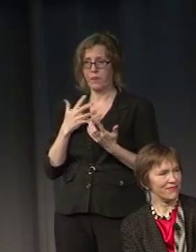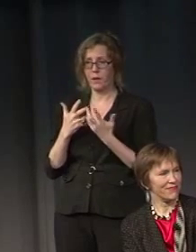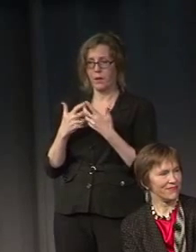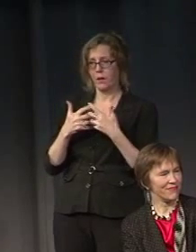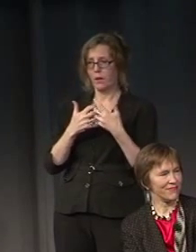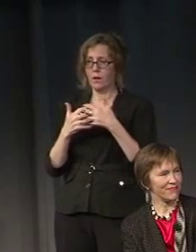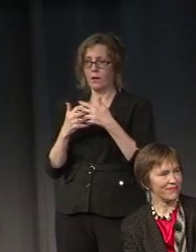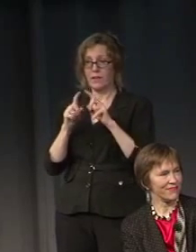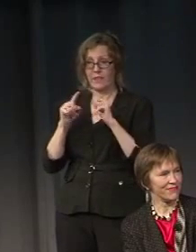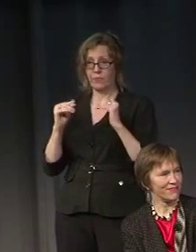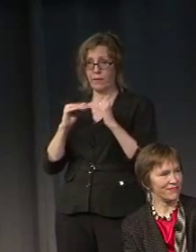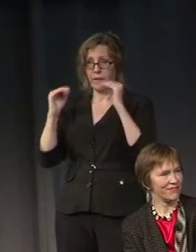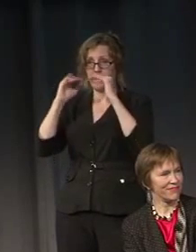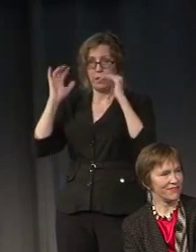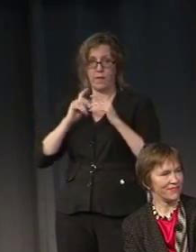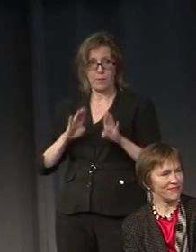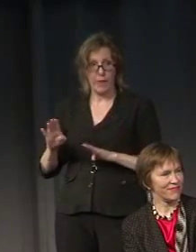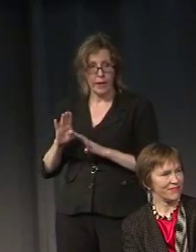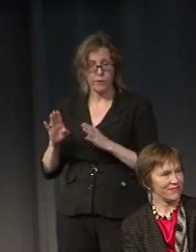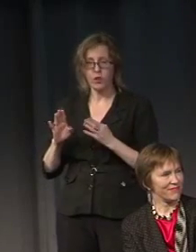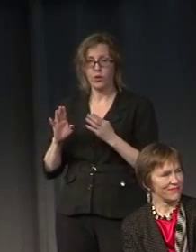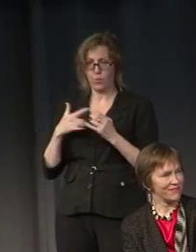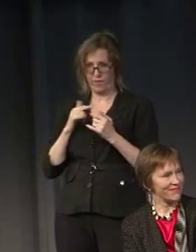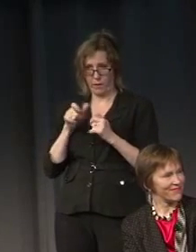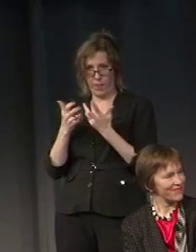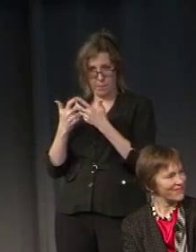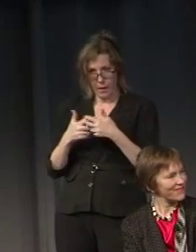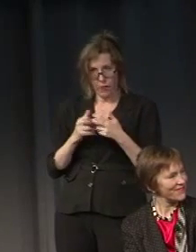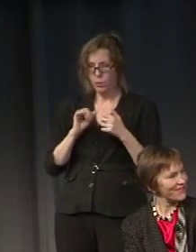different levels of our behavior or something like that.